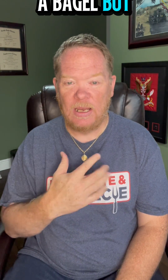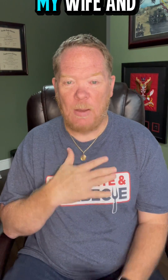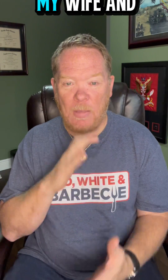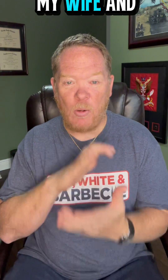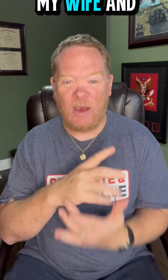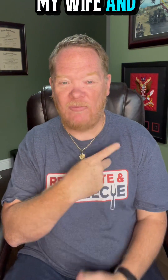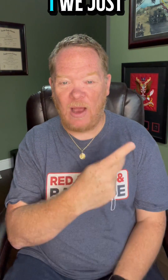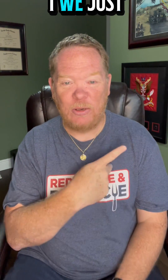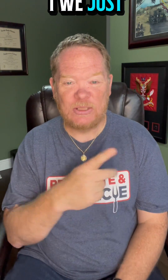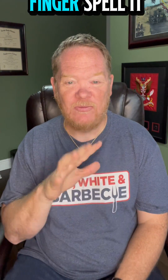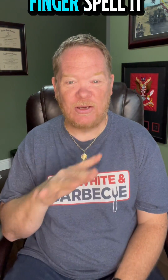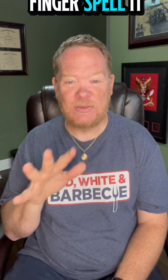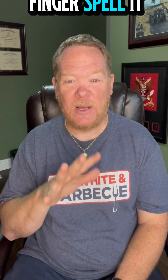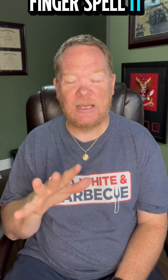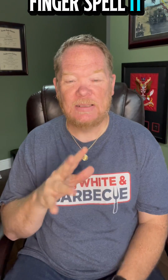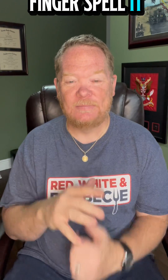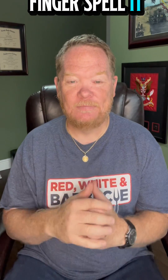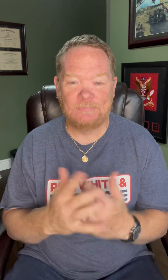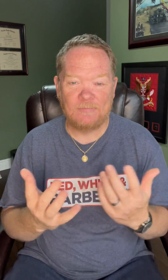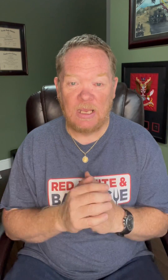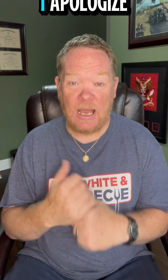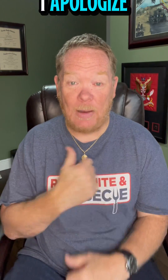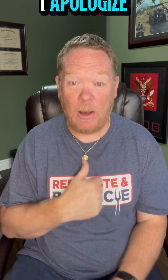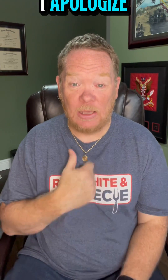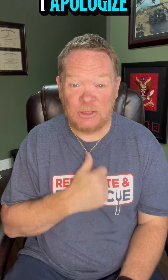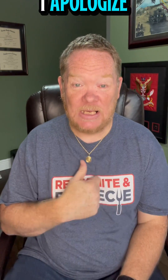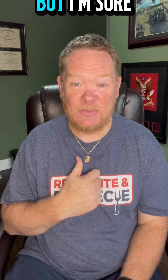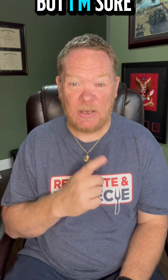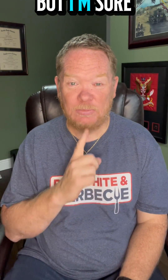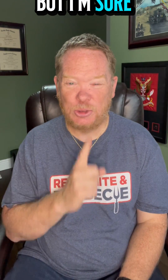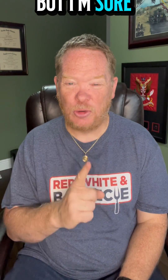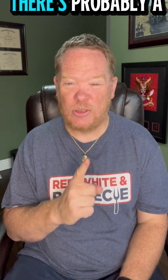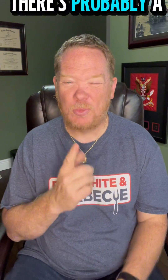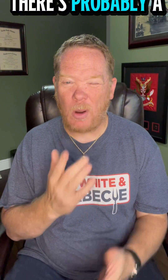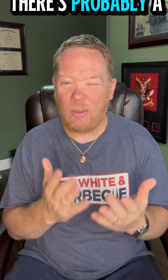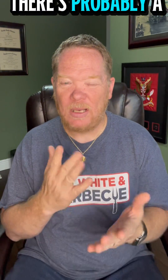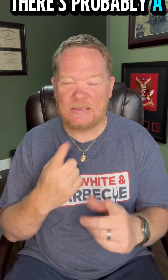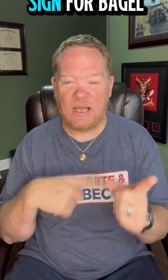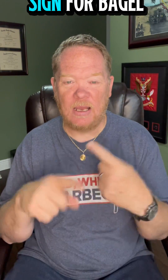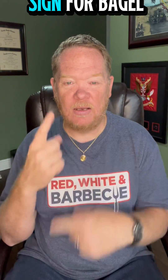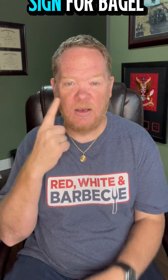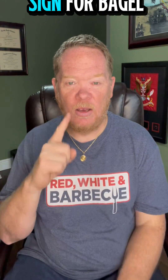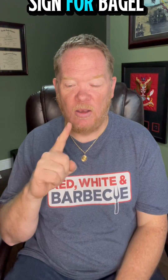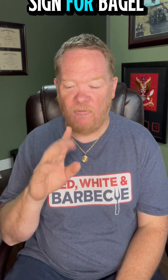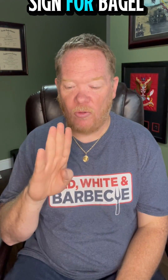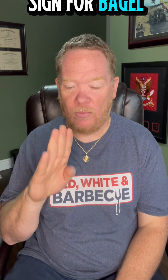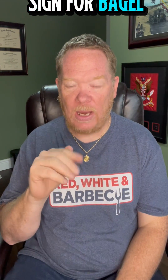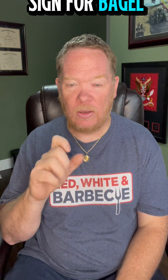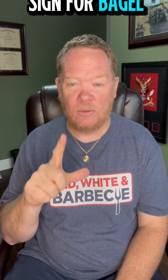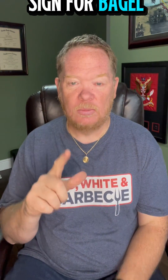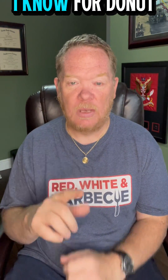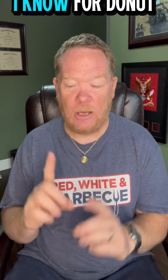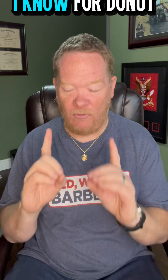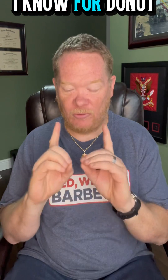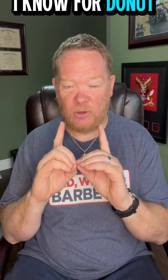my wife and I, we just finger spell it. I apologize, but I'm sure there's probably a sign for a bagel. I know for